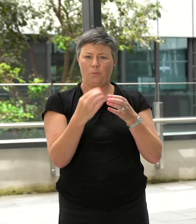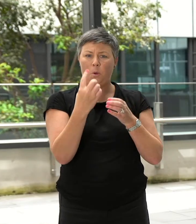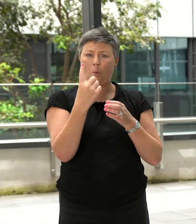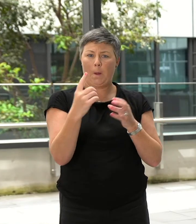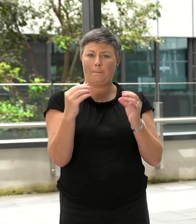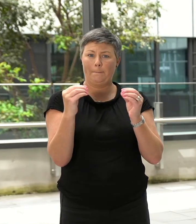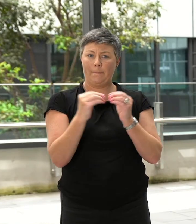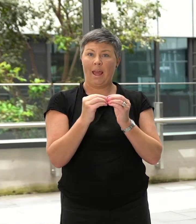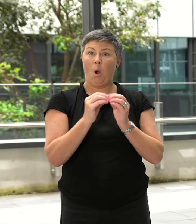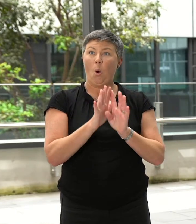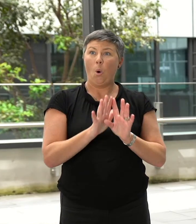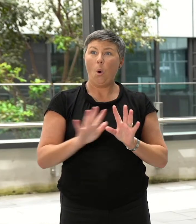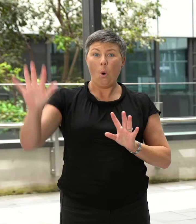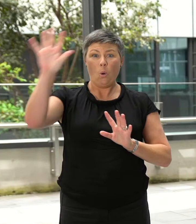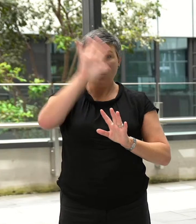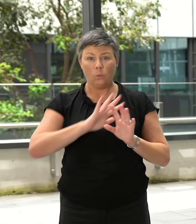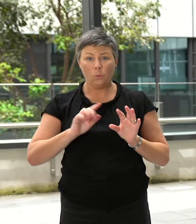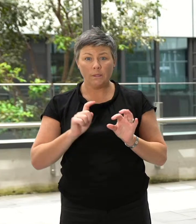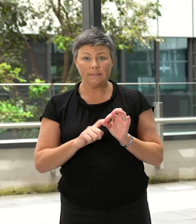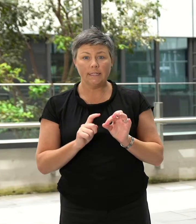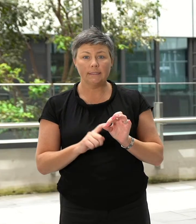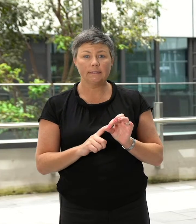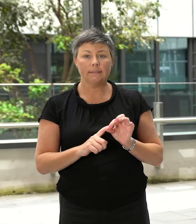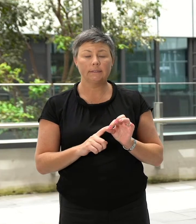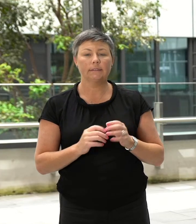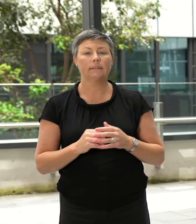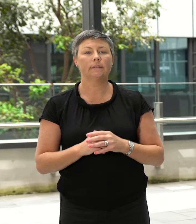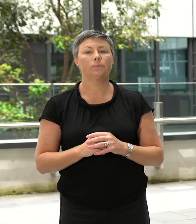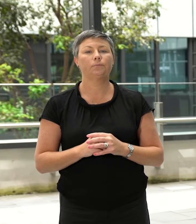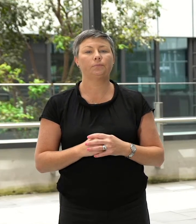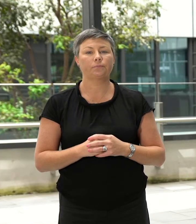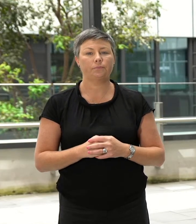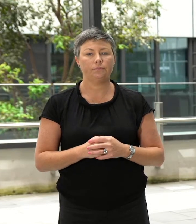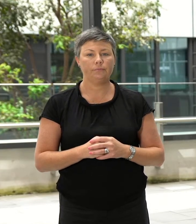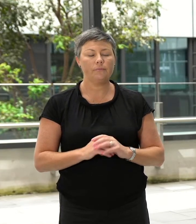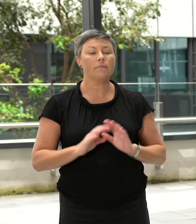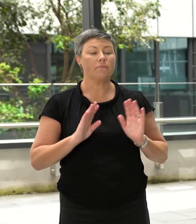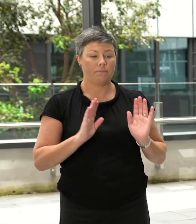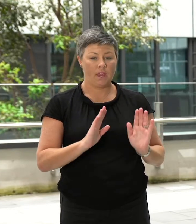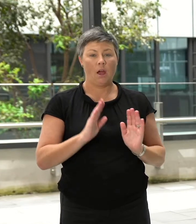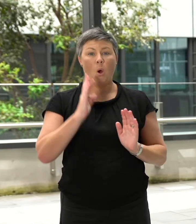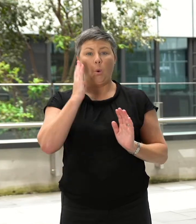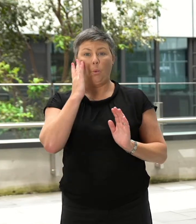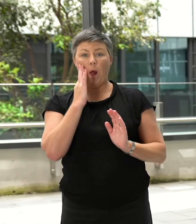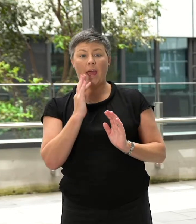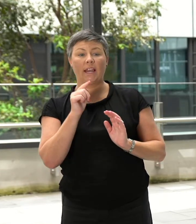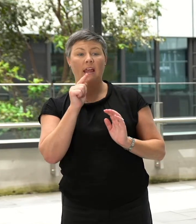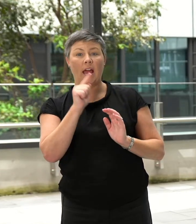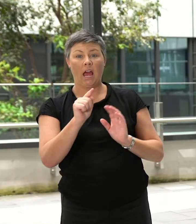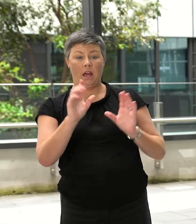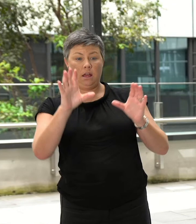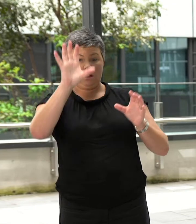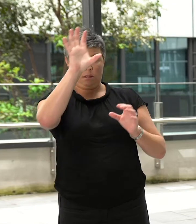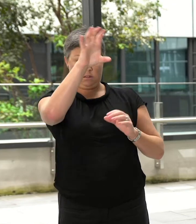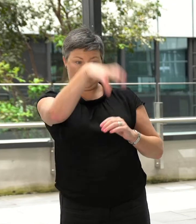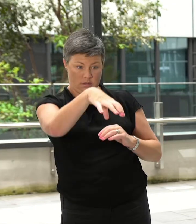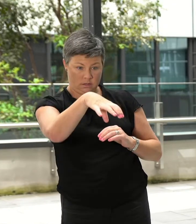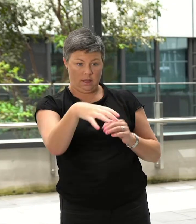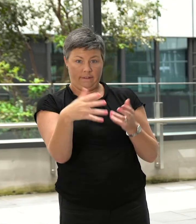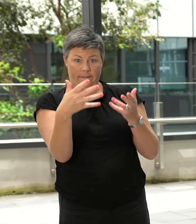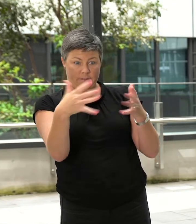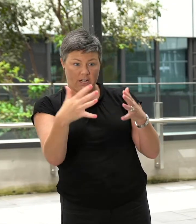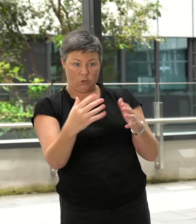No, so as each vaccination hub completes their 1A group, they can move into 1B. But as we